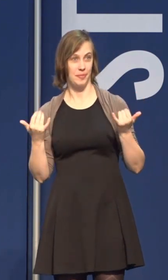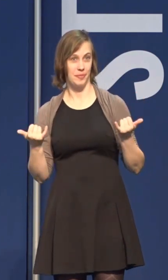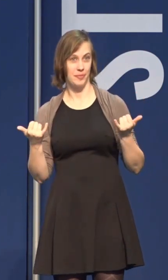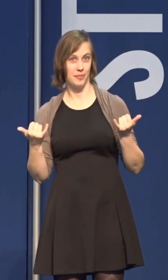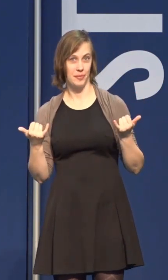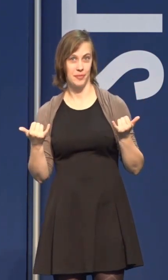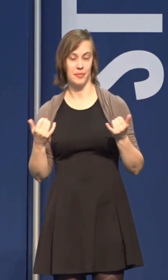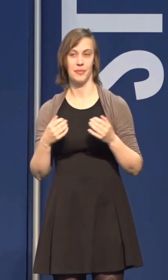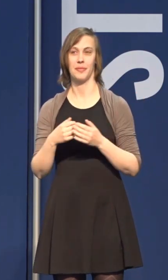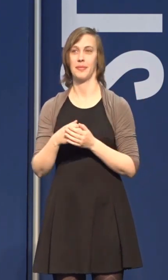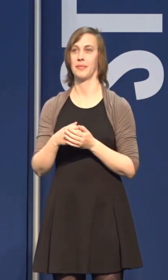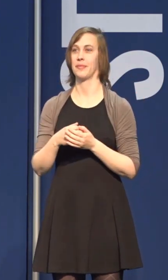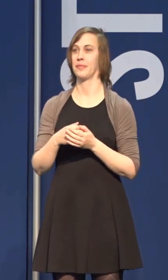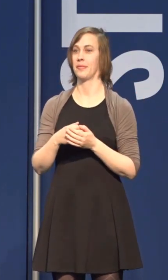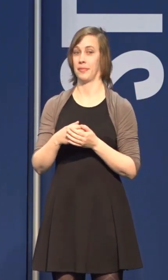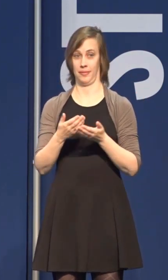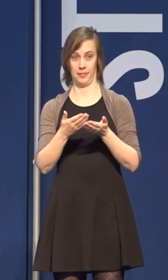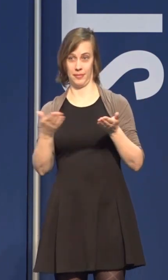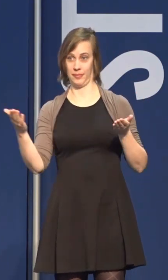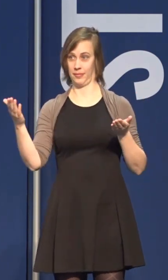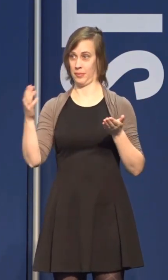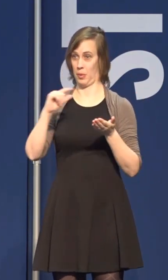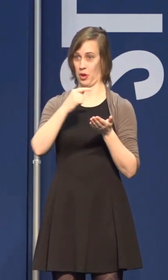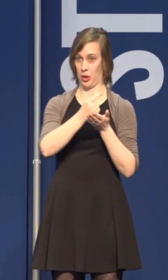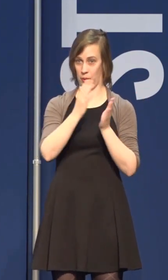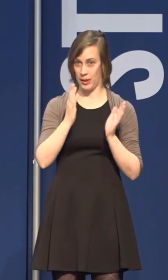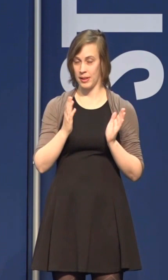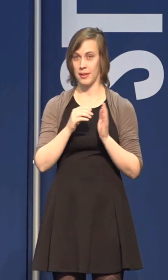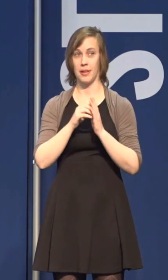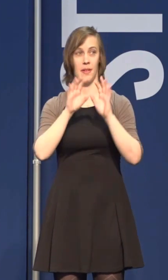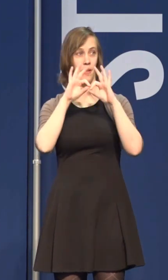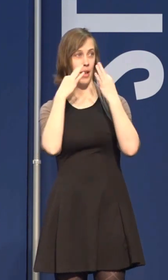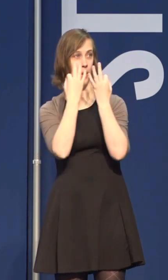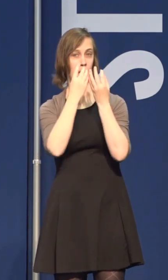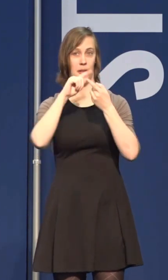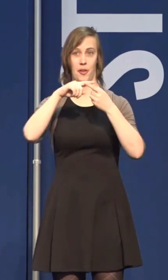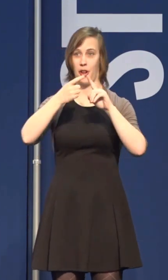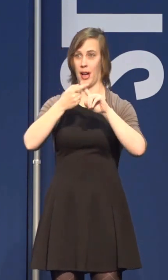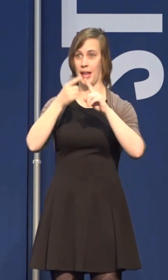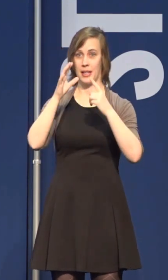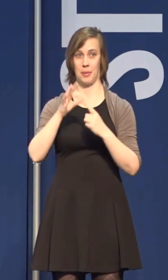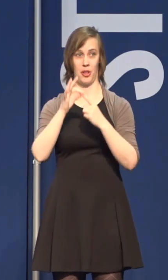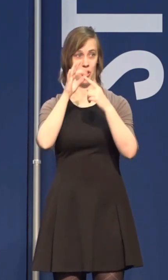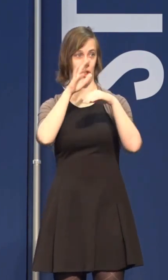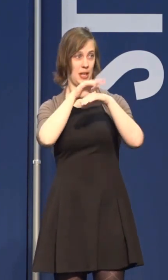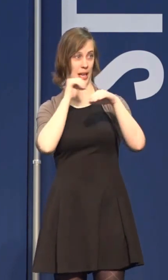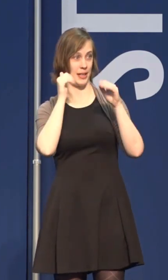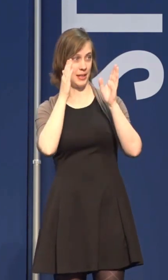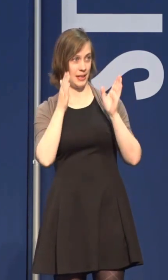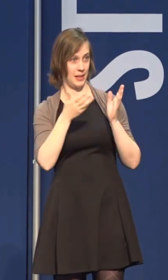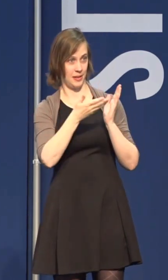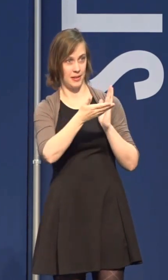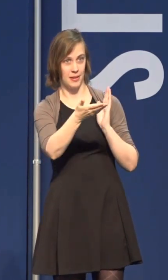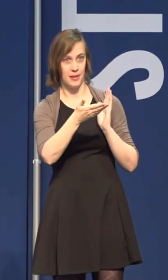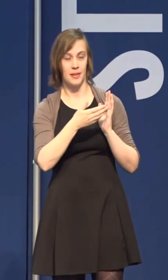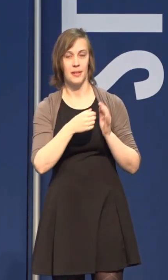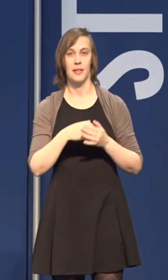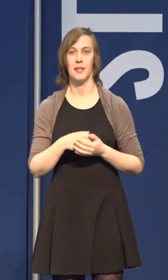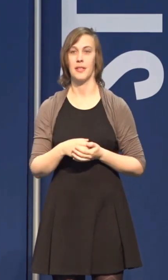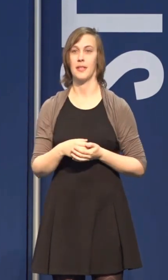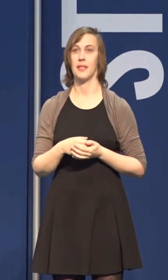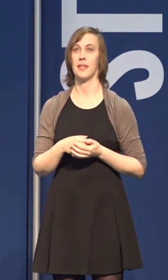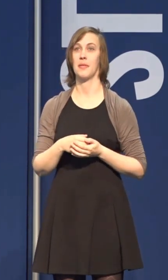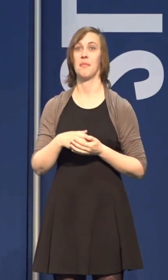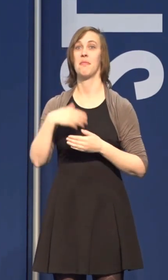and to our graduates, our families, our friends, our special guests joining us here today, along with everyone who's